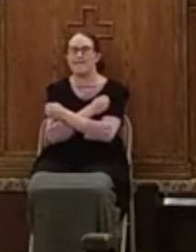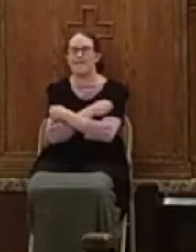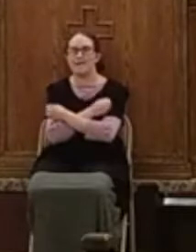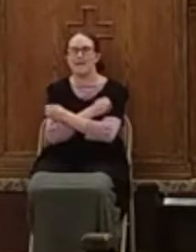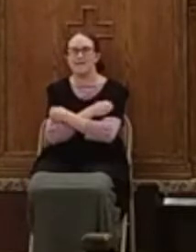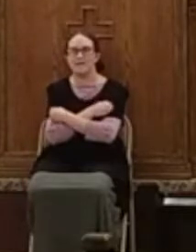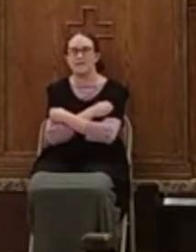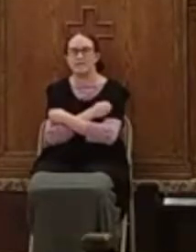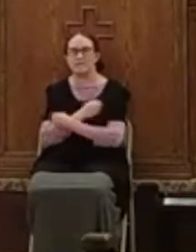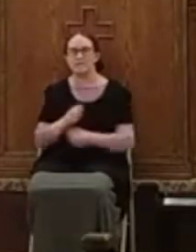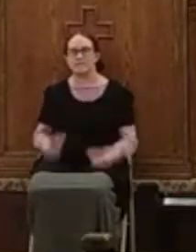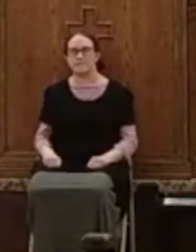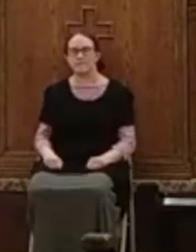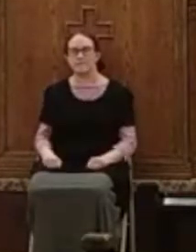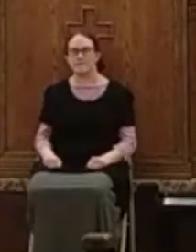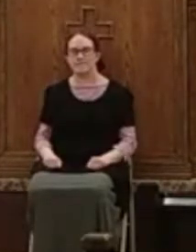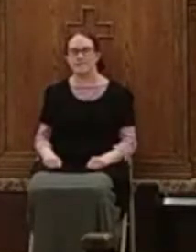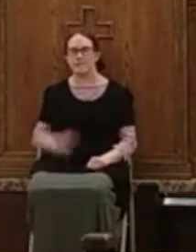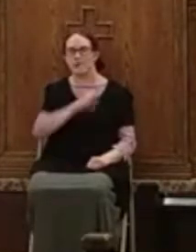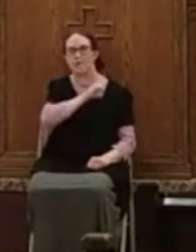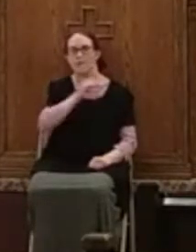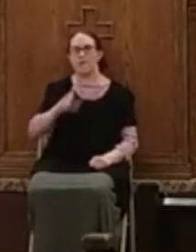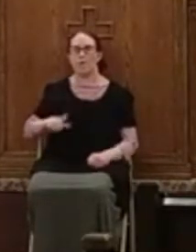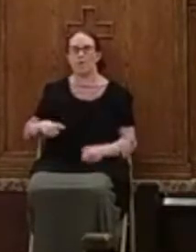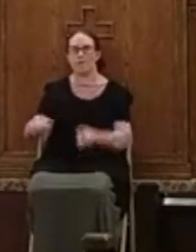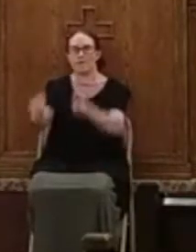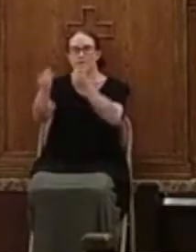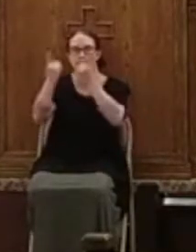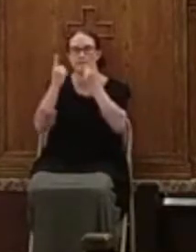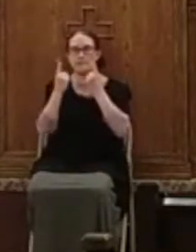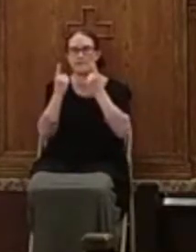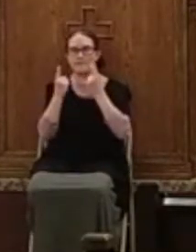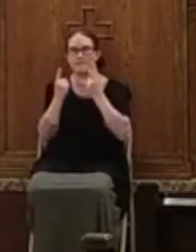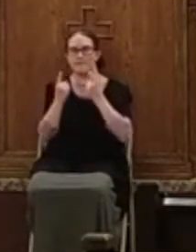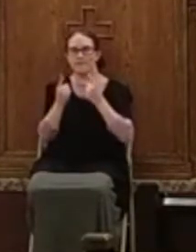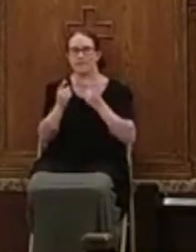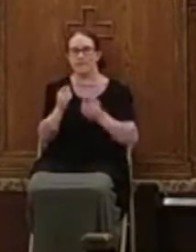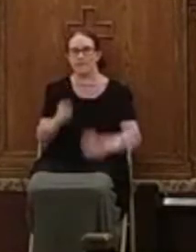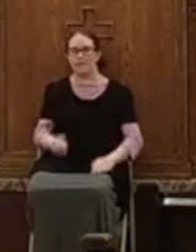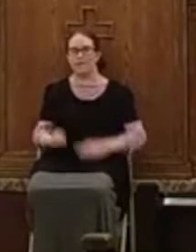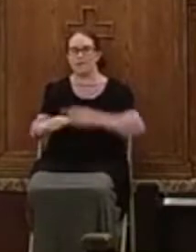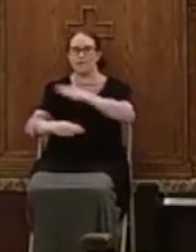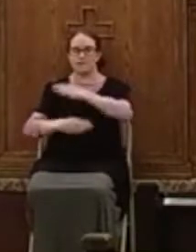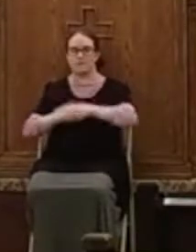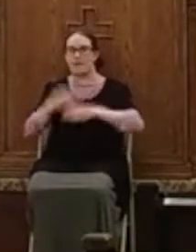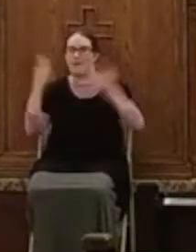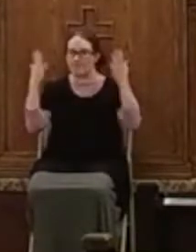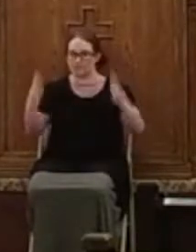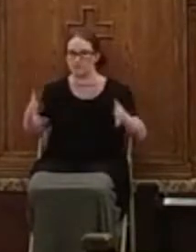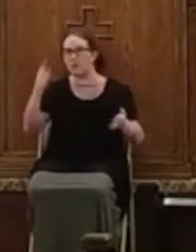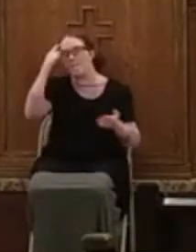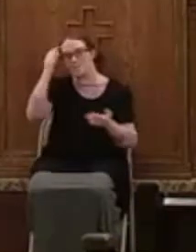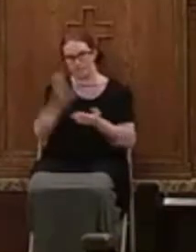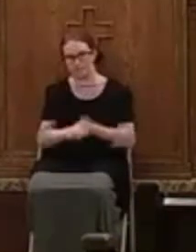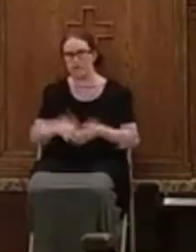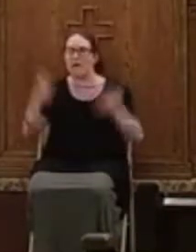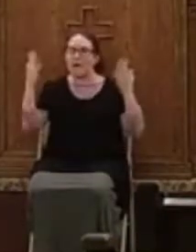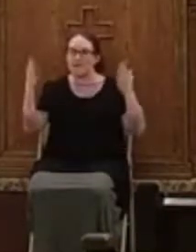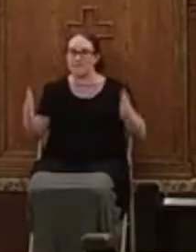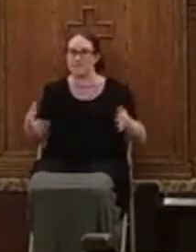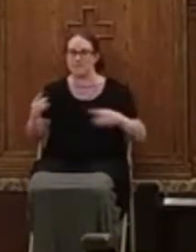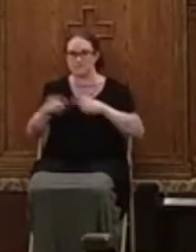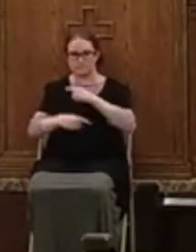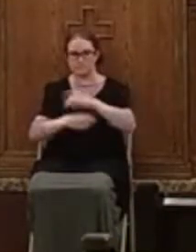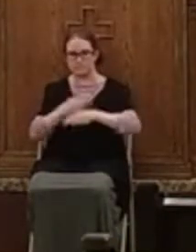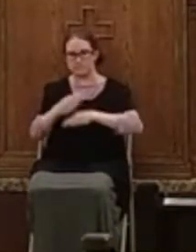I love it. Amen. When the Lord comes to me, and I'm wrapping it up. Trust me, believe me, I'm wrapping it up.